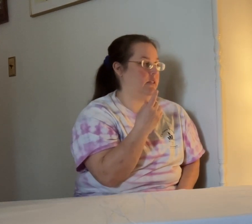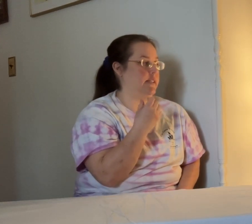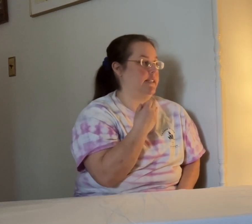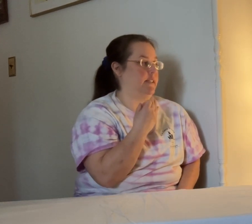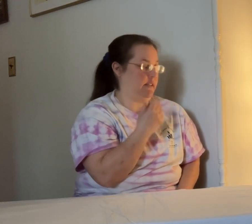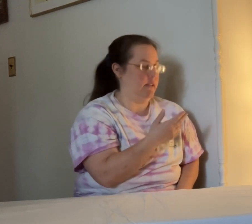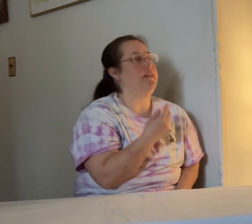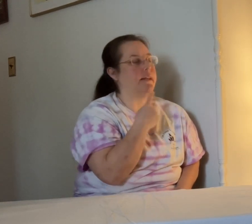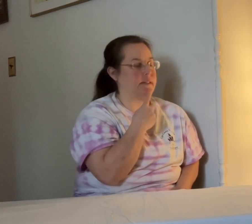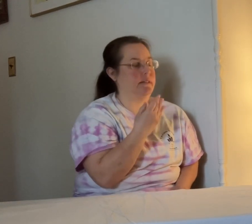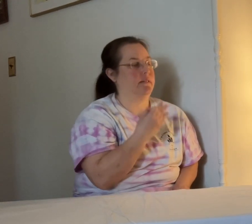Specifically? Yes. Okay.